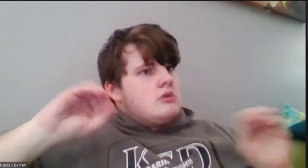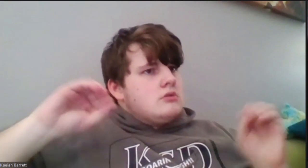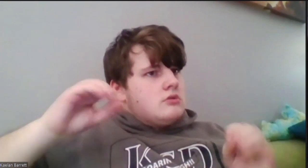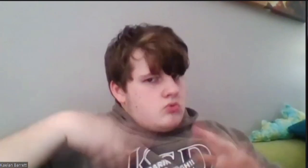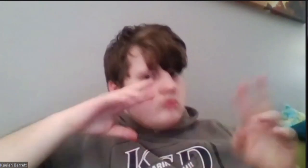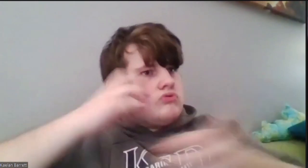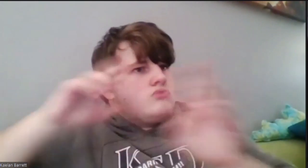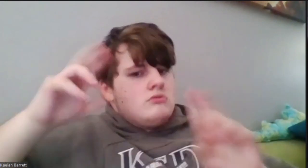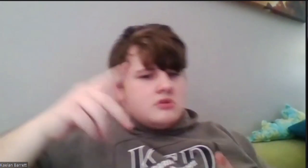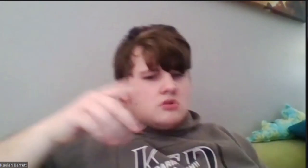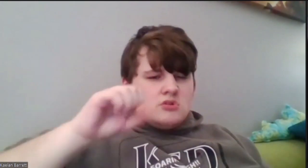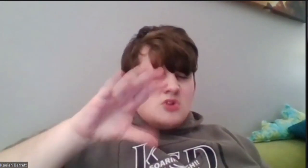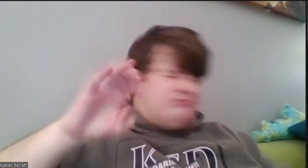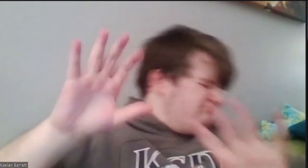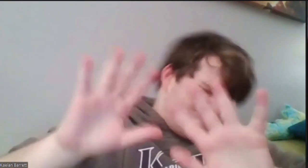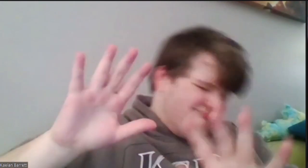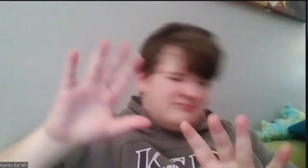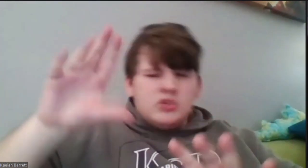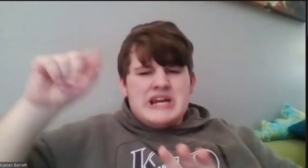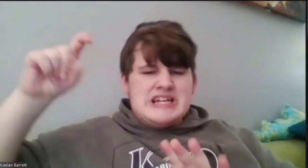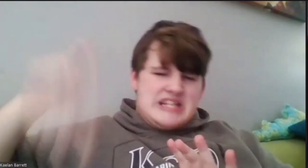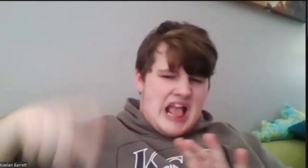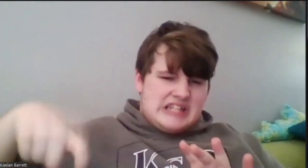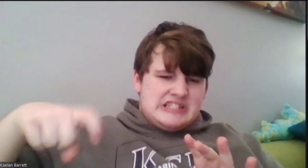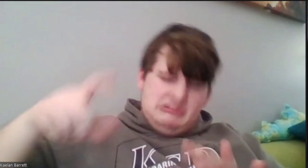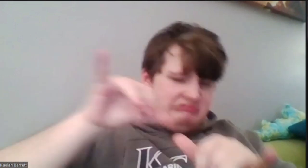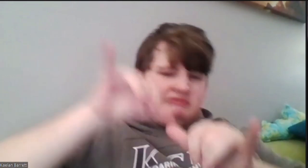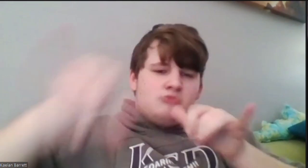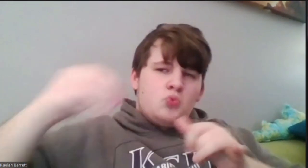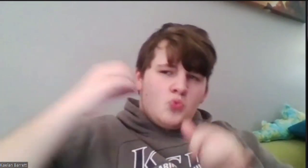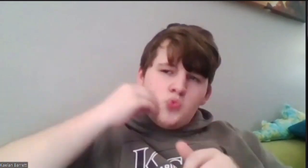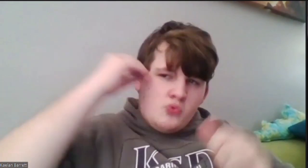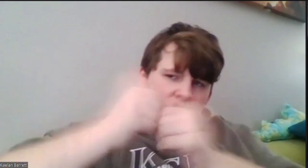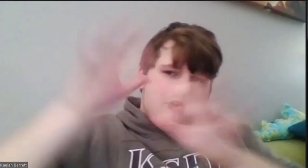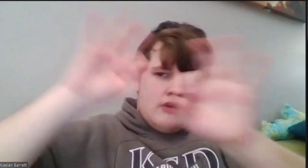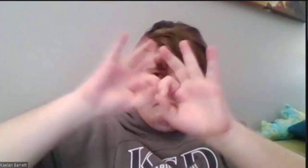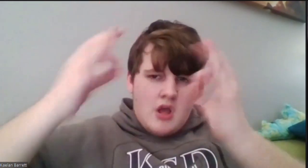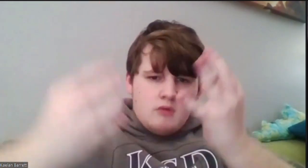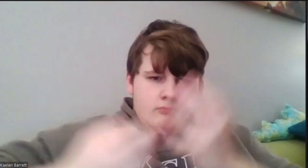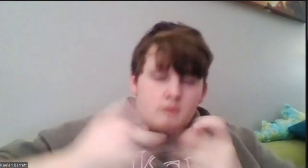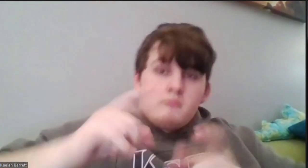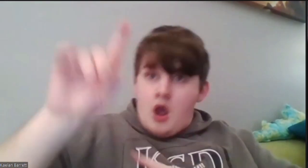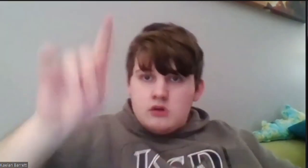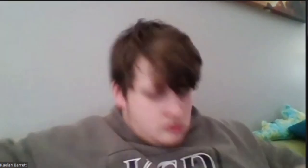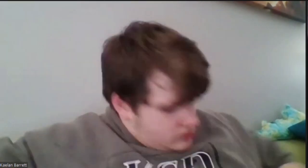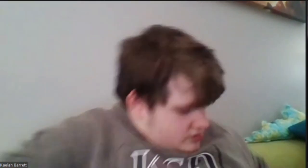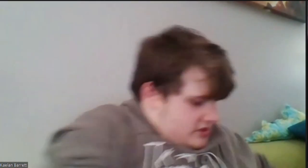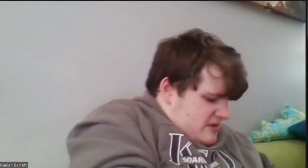work. I'm not late yet. I was just getting ready. Scrooge says, oh, no, no, no. There's no need for that. Stay home. Stay with your family.